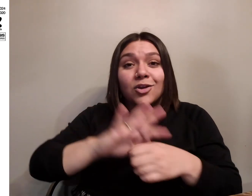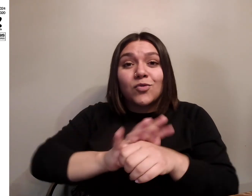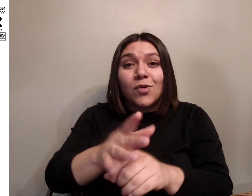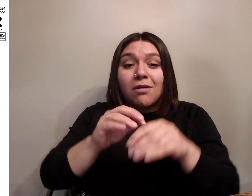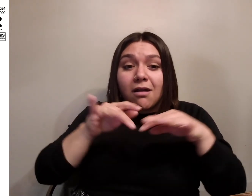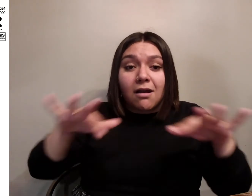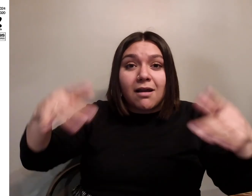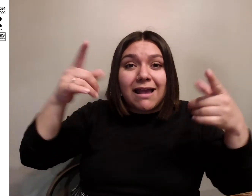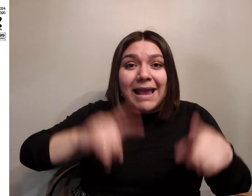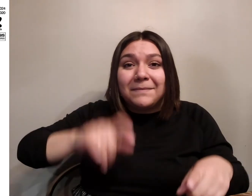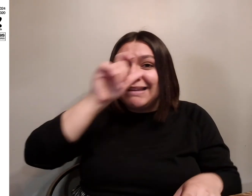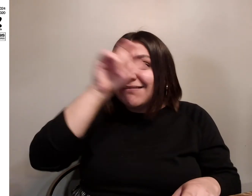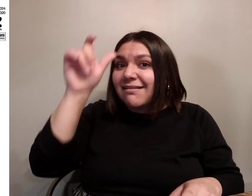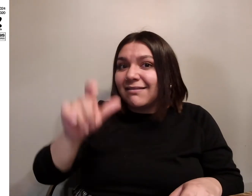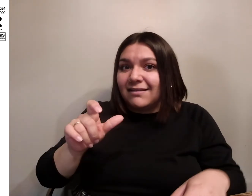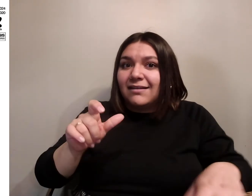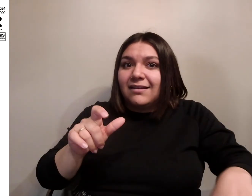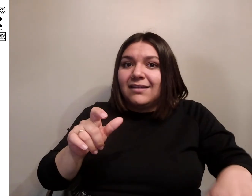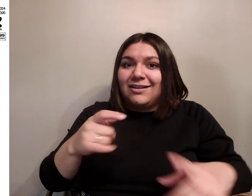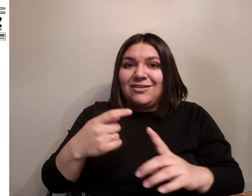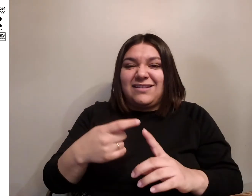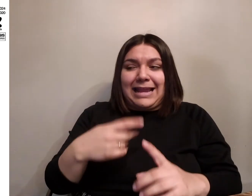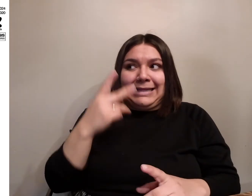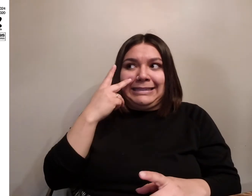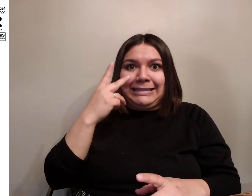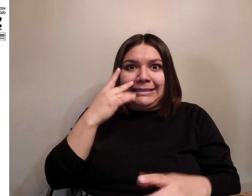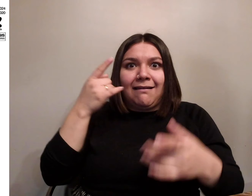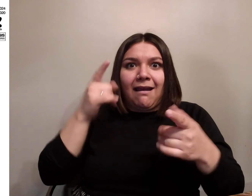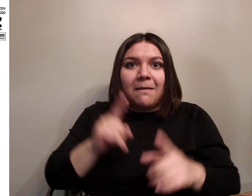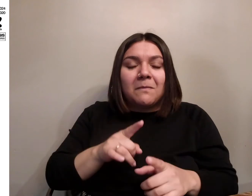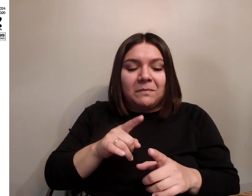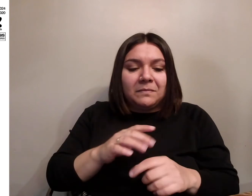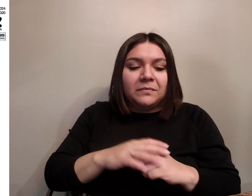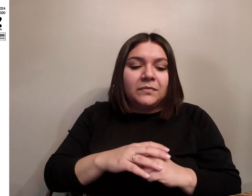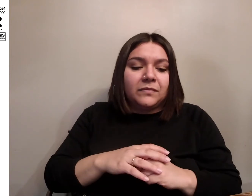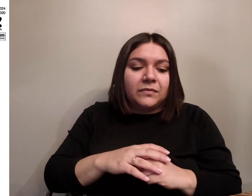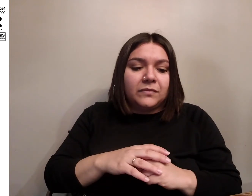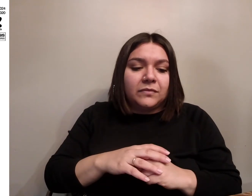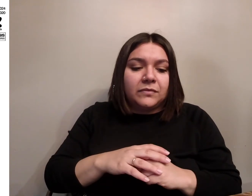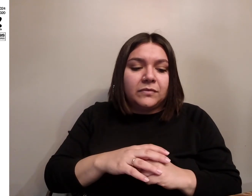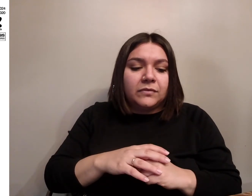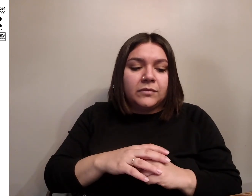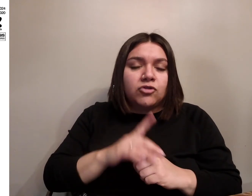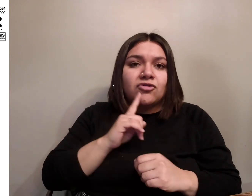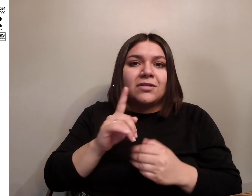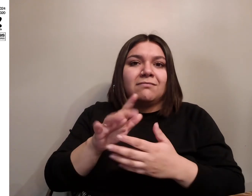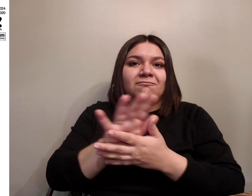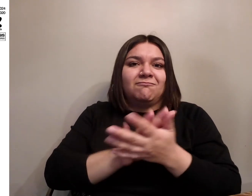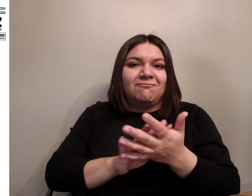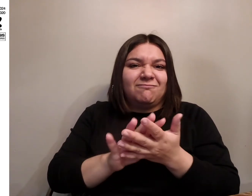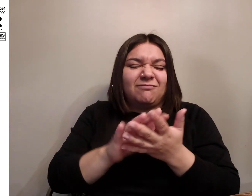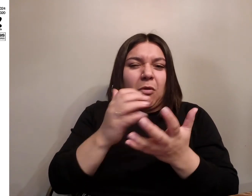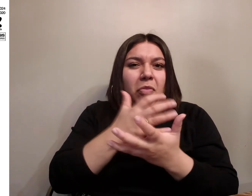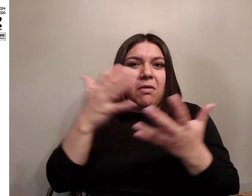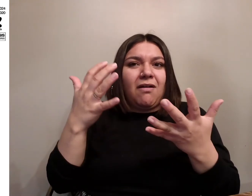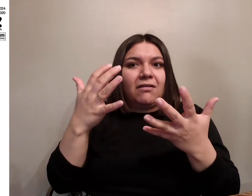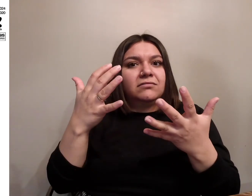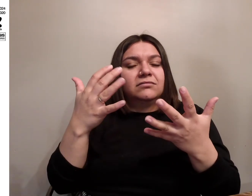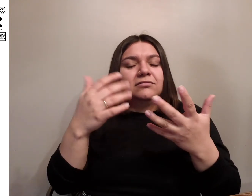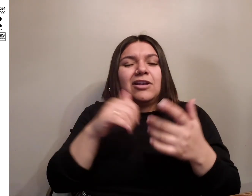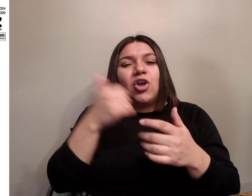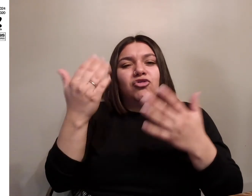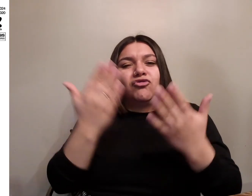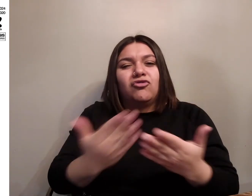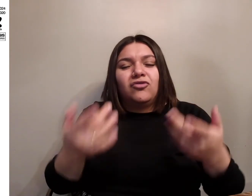the coronavirus outbreak in Italy out of the corner of my eye, and I've